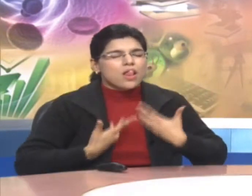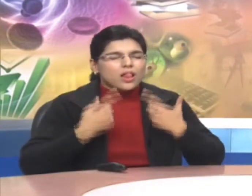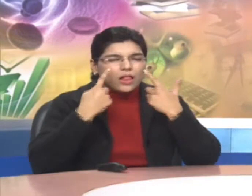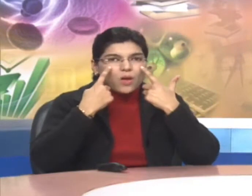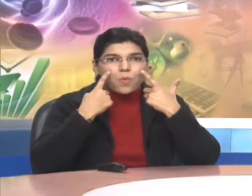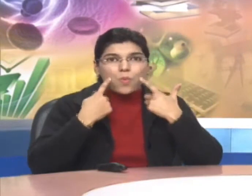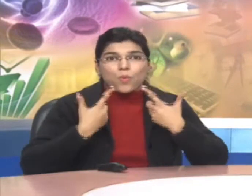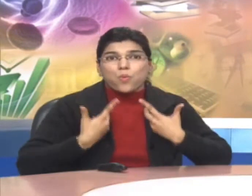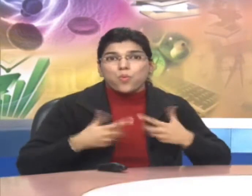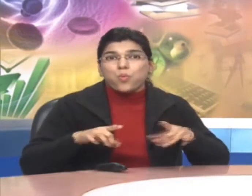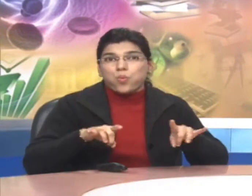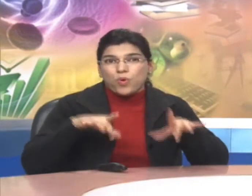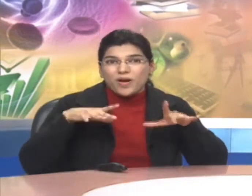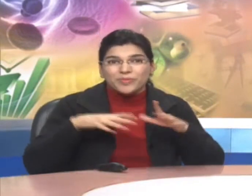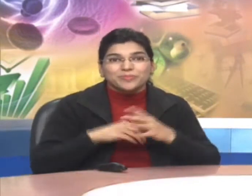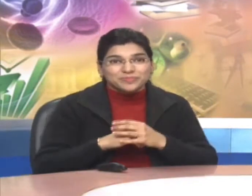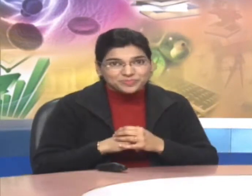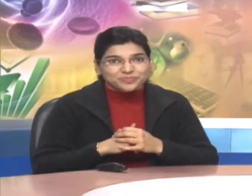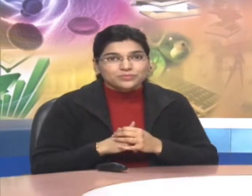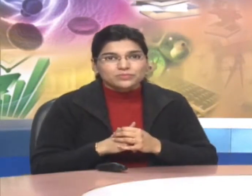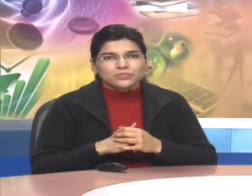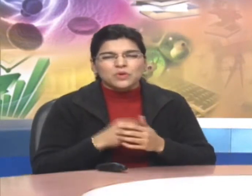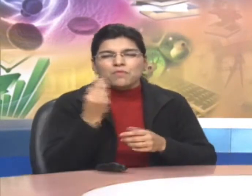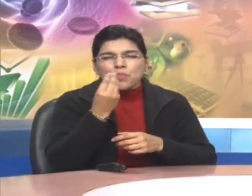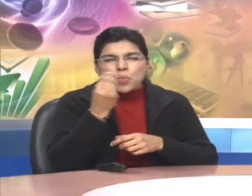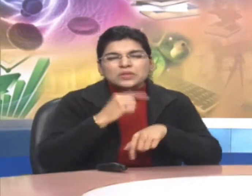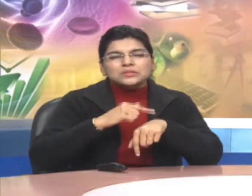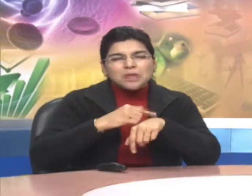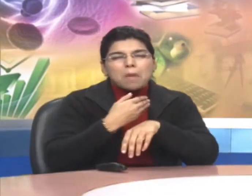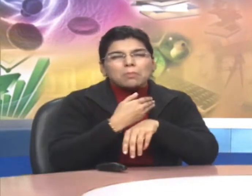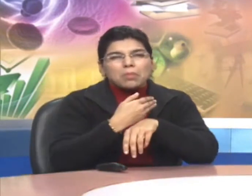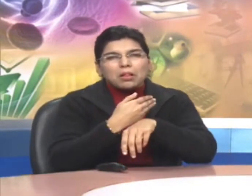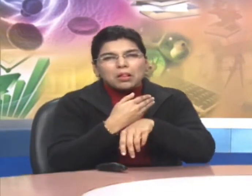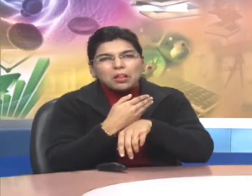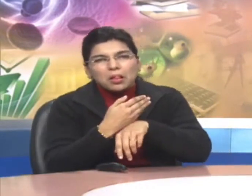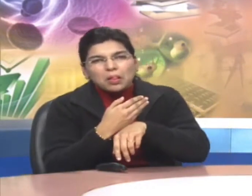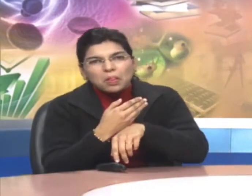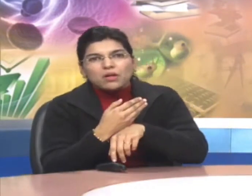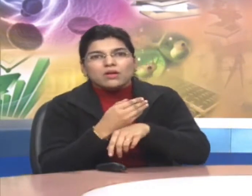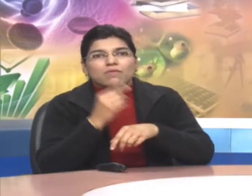It was all over in a sharp few seconds.